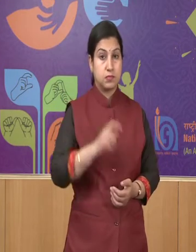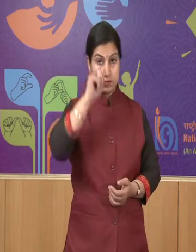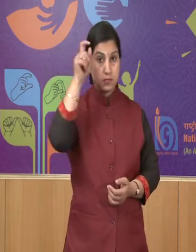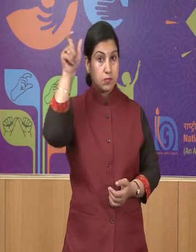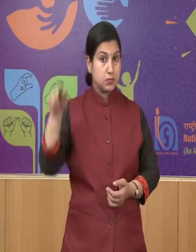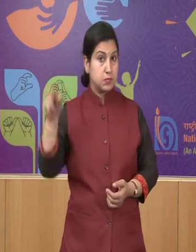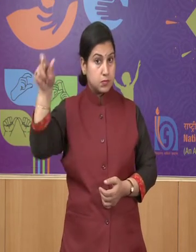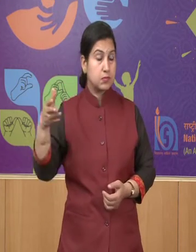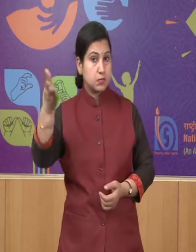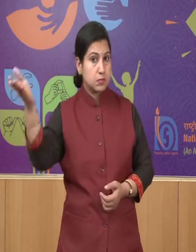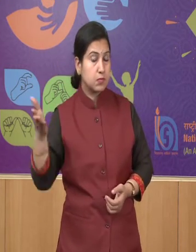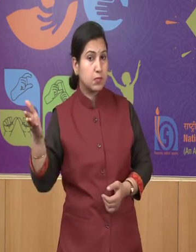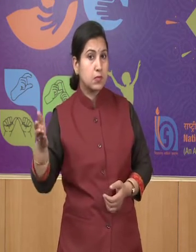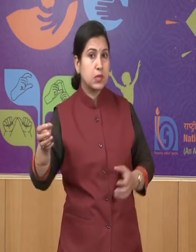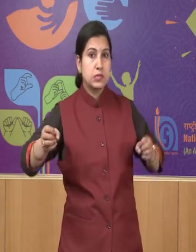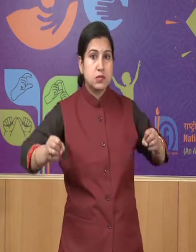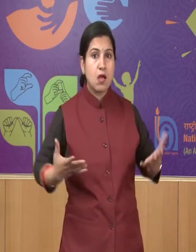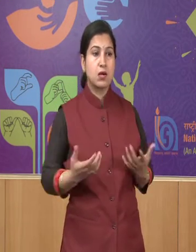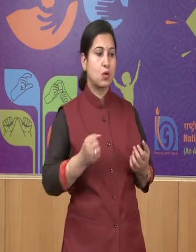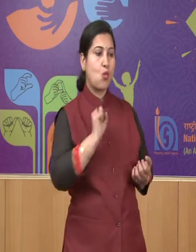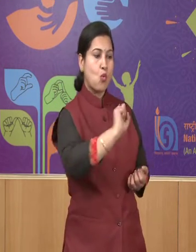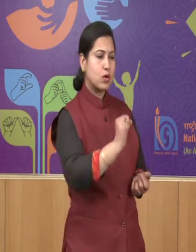The British started interfering in the political,